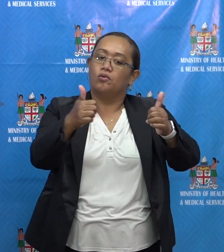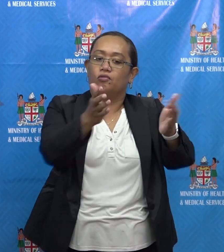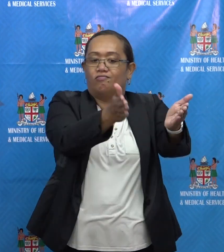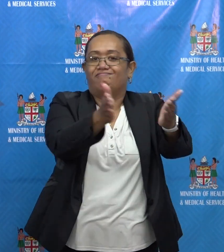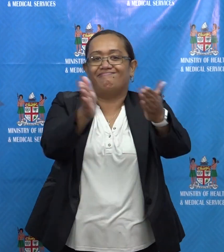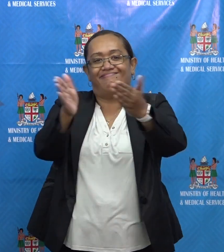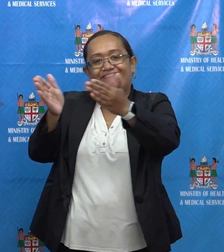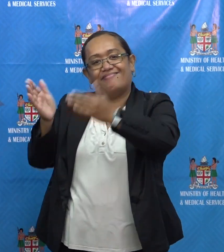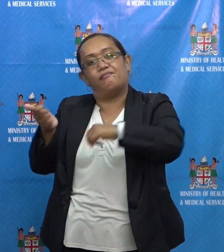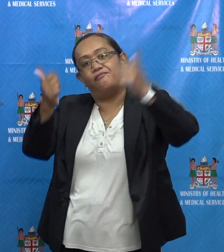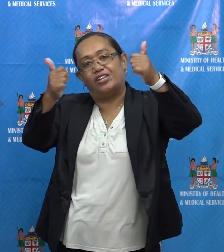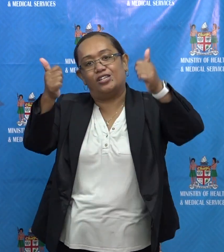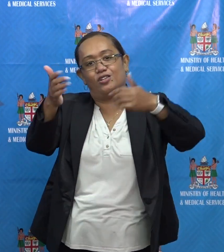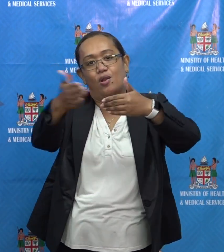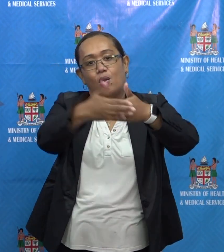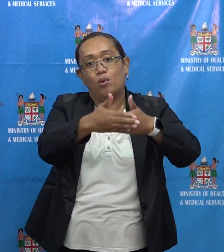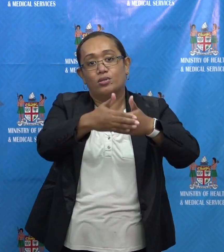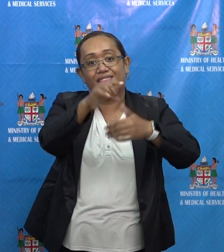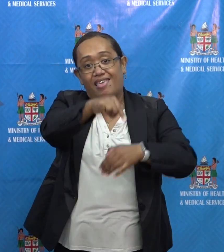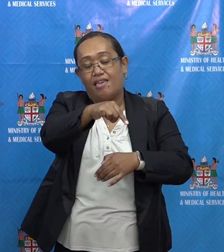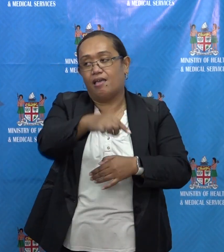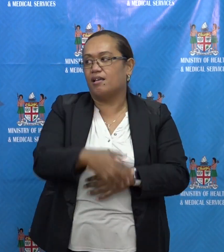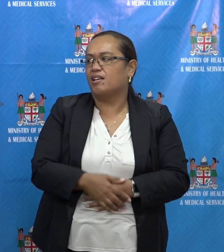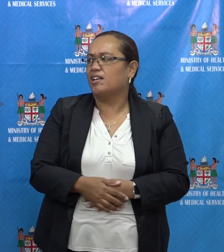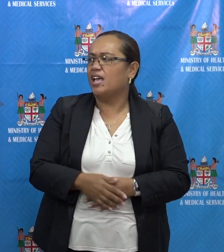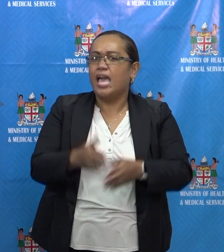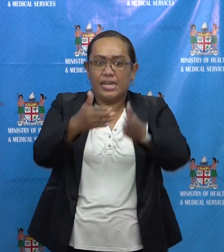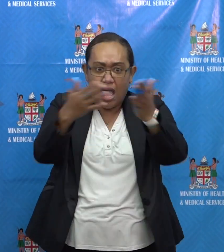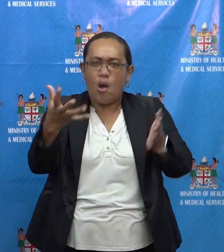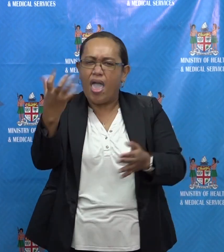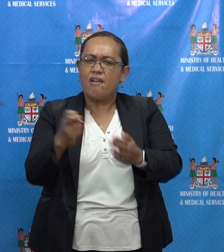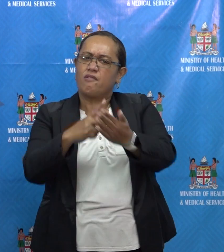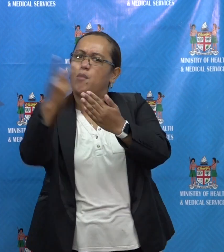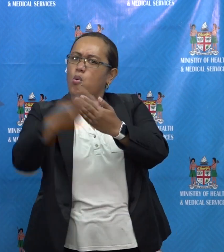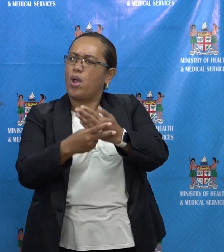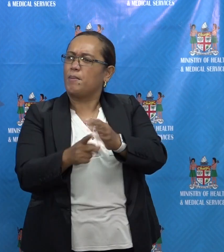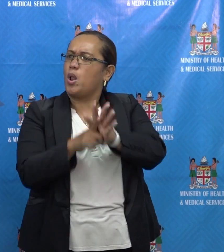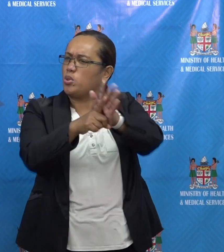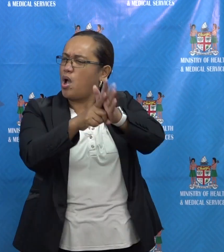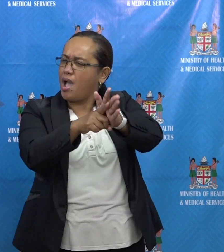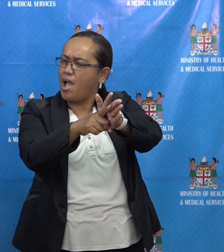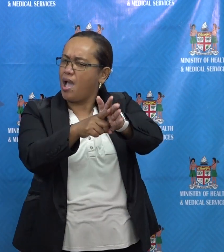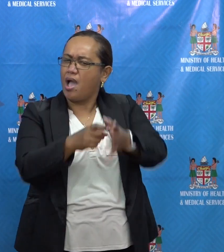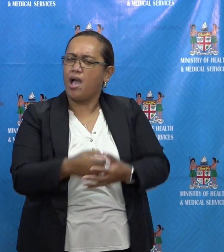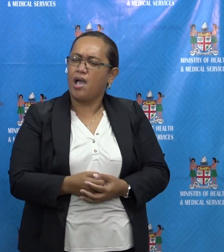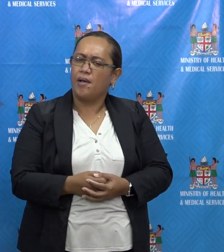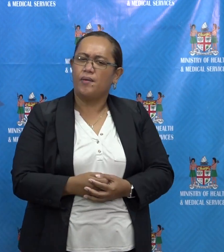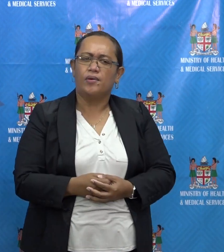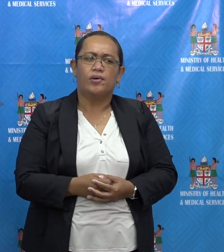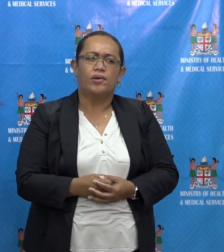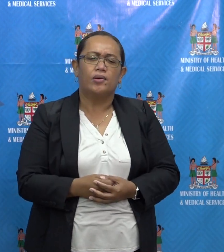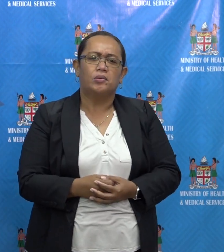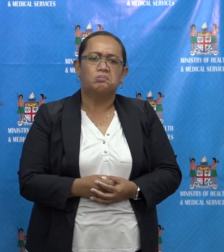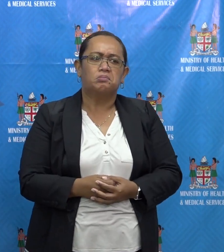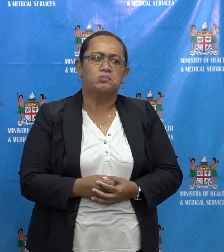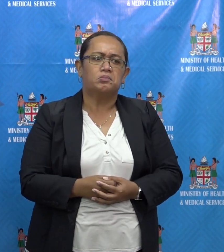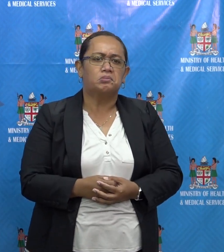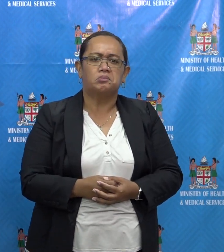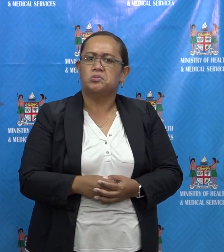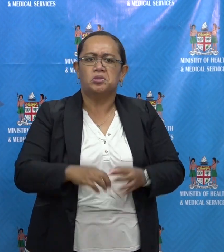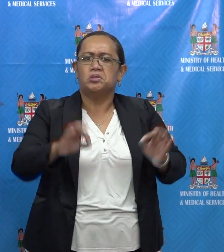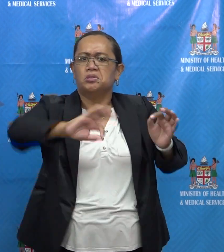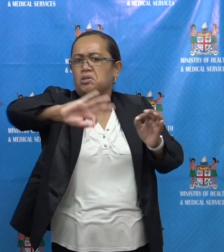away. There is a huge program that is happening in Lotoka, and so far we don't seem to get any